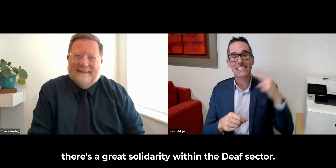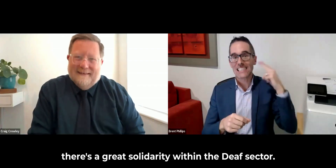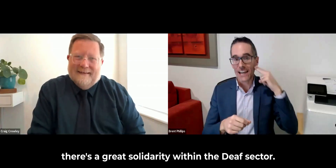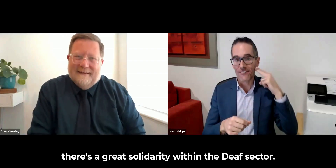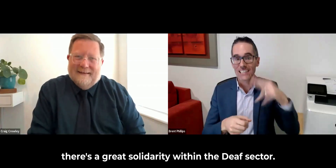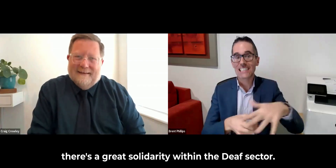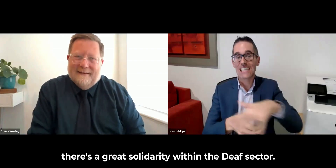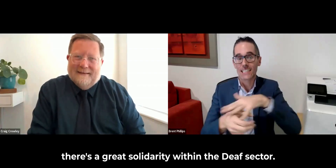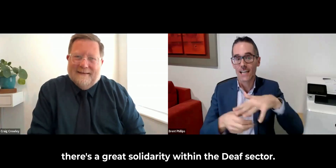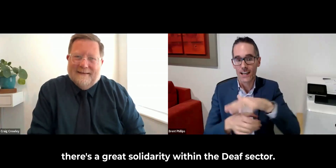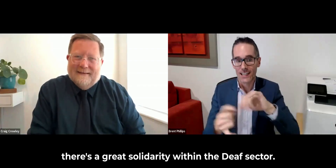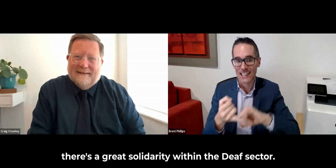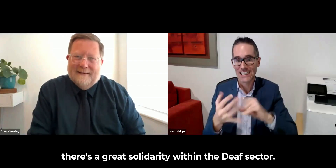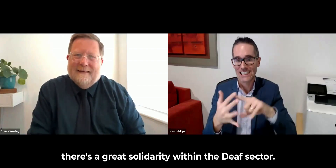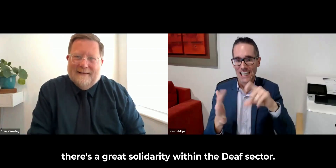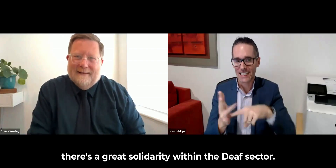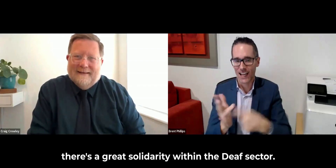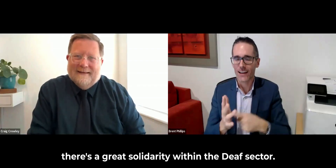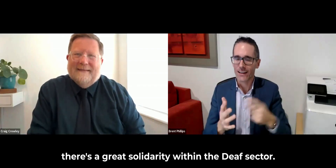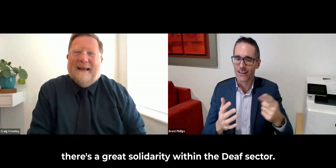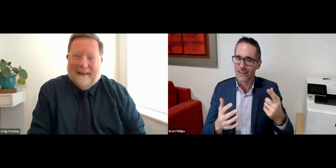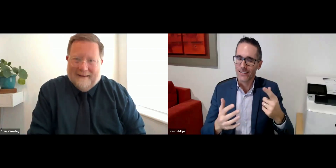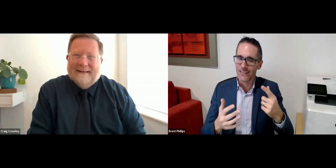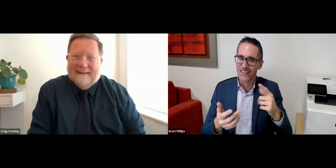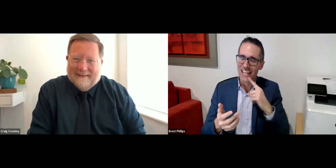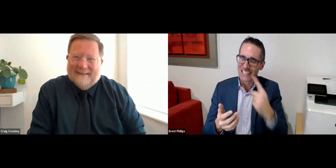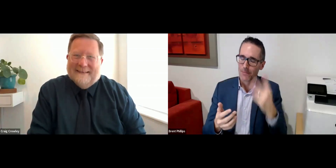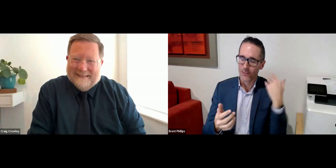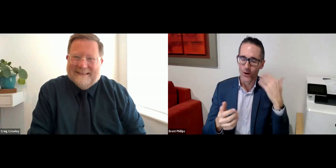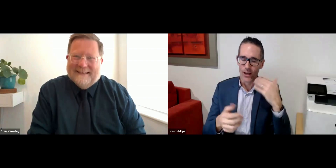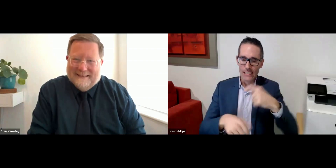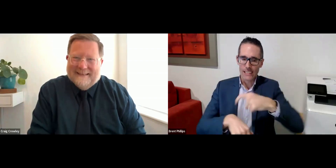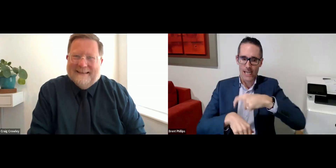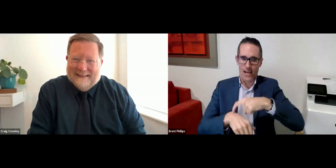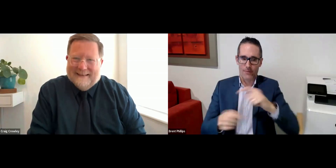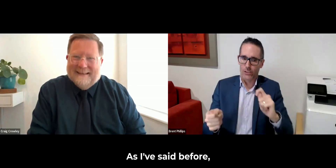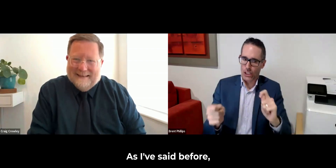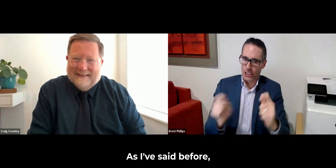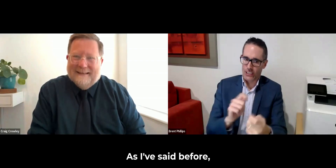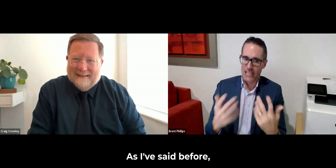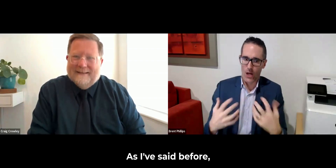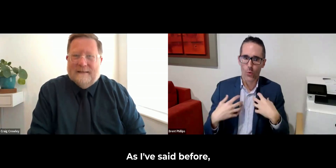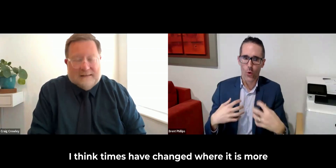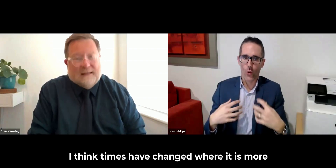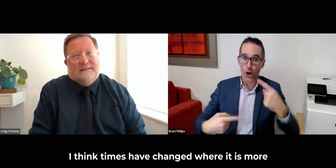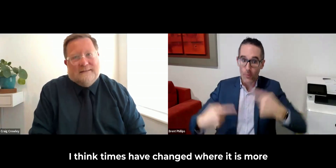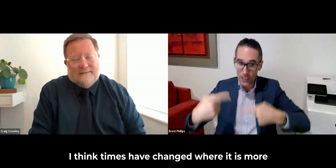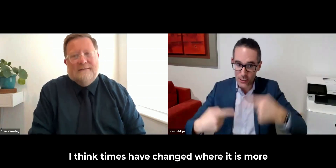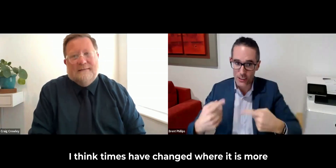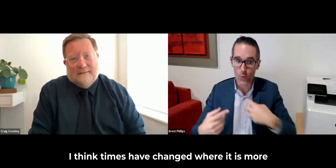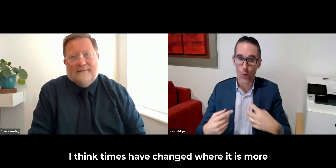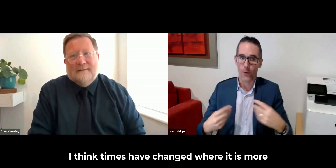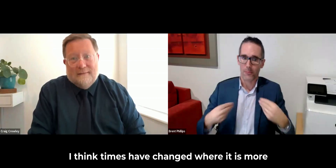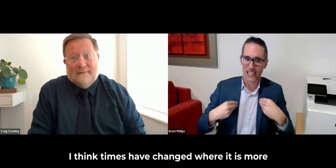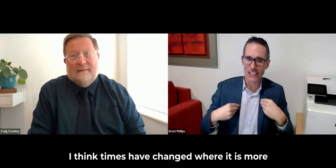great solidarity within the deaf sector. Um, as I've said before, I think times have changed where it is